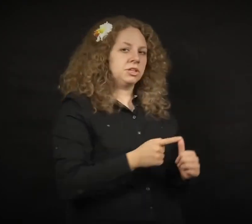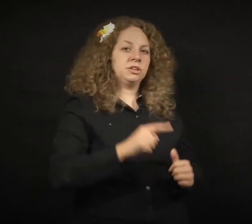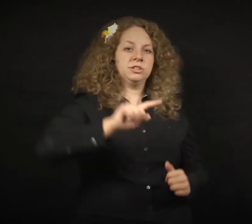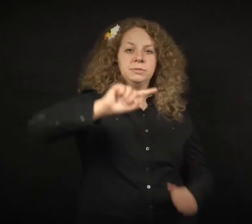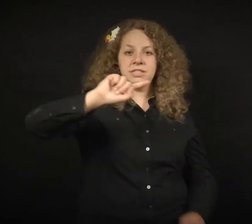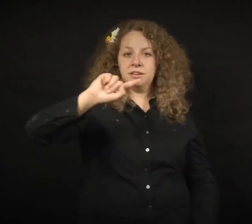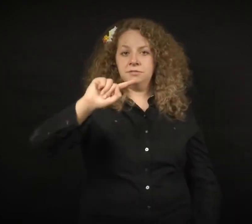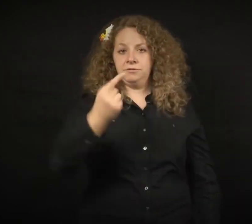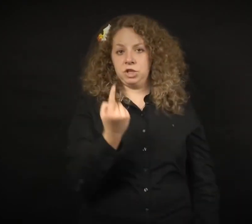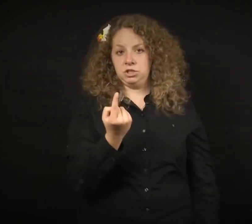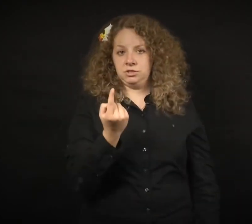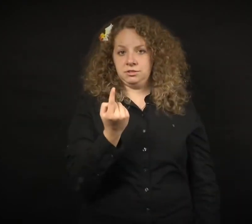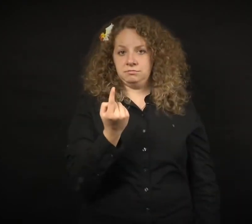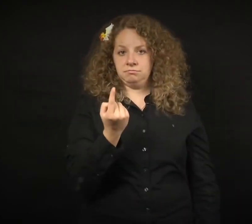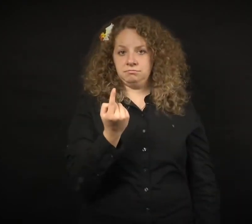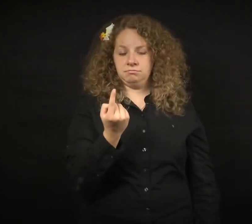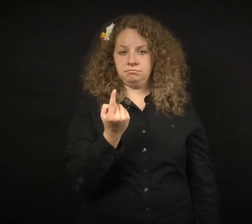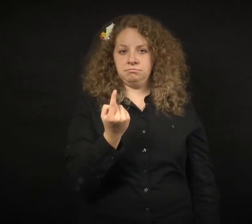Can also be signed first.